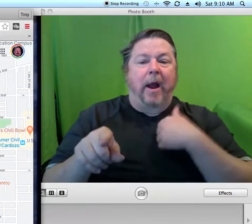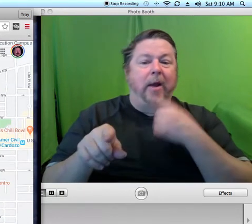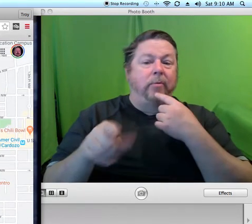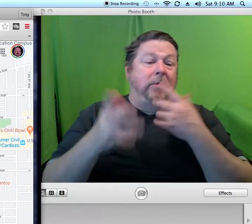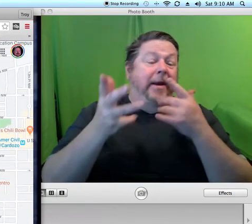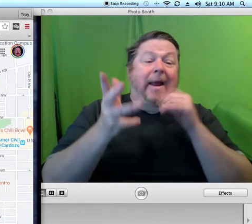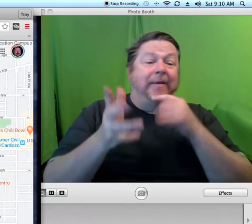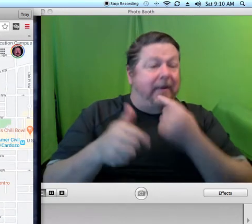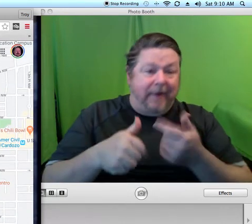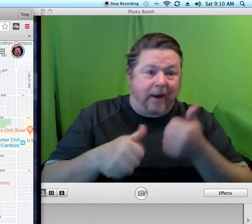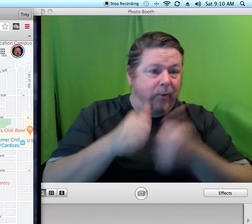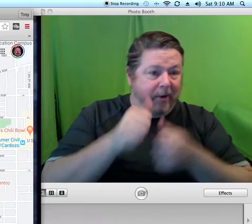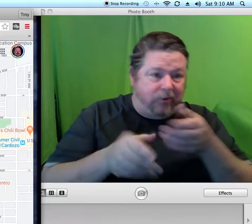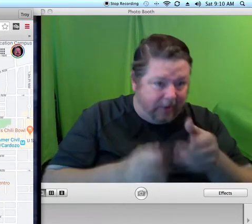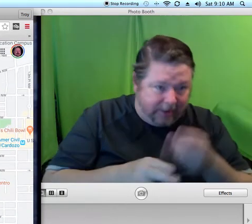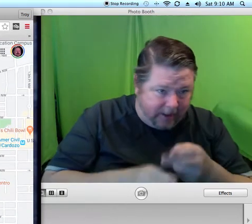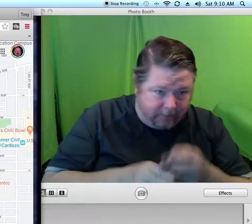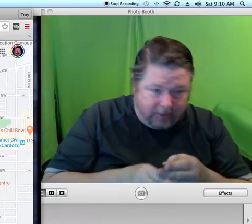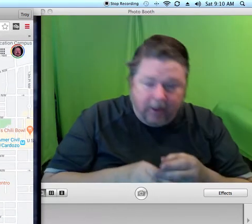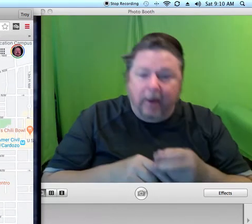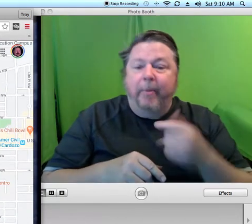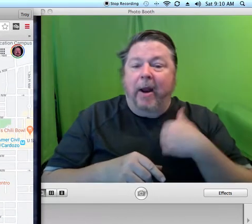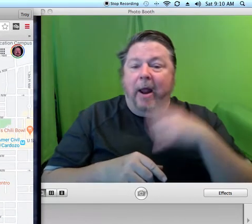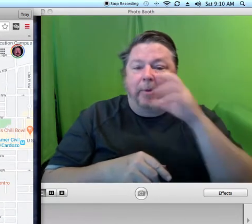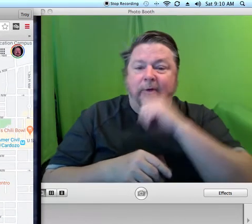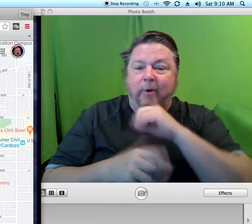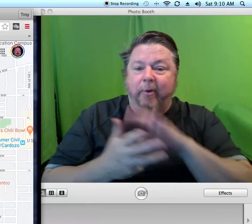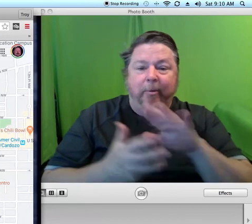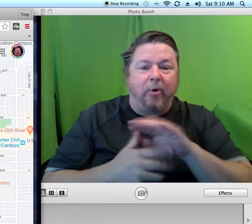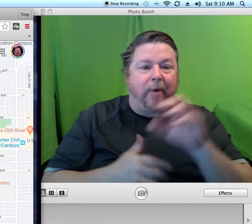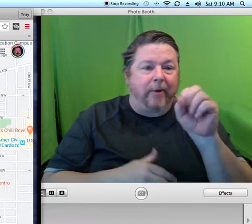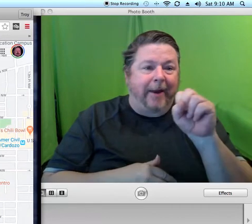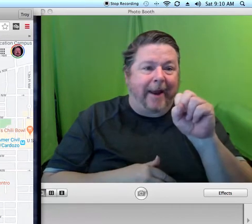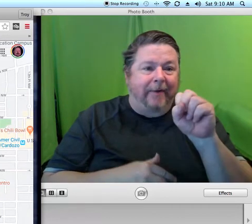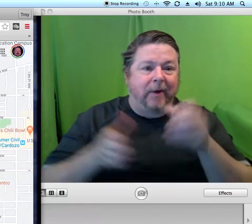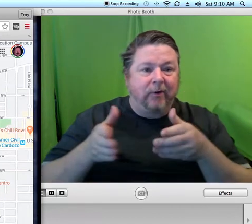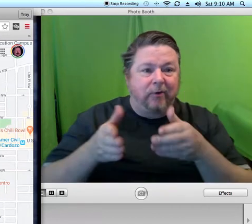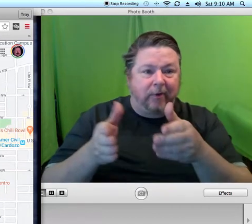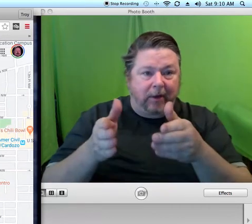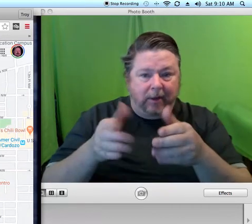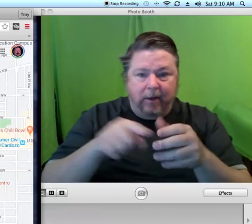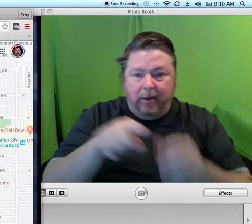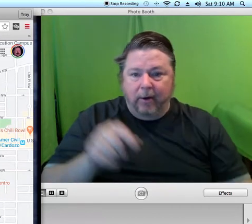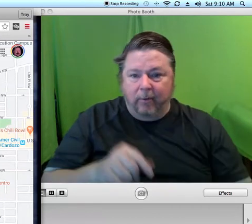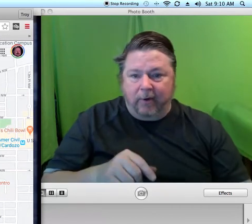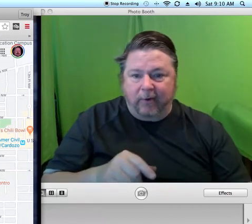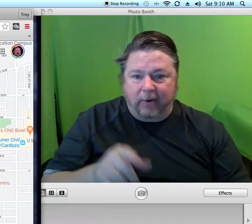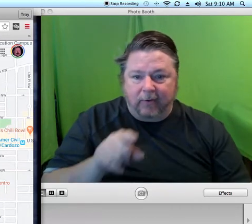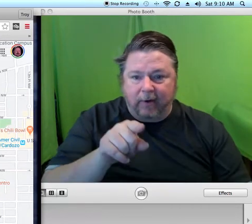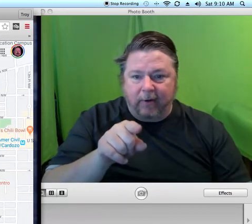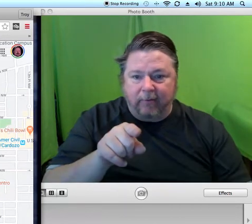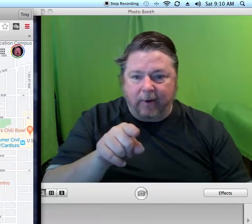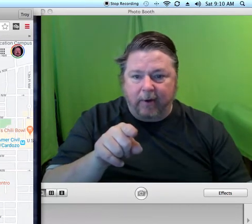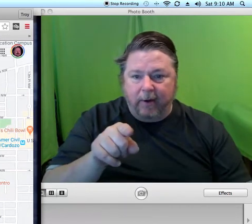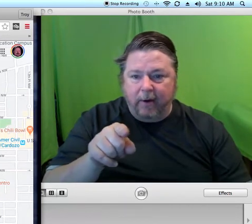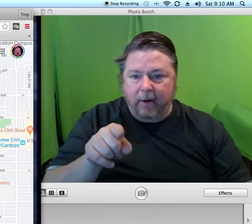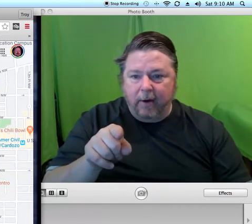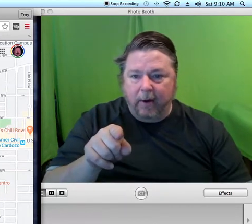So he does not say which street name, but I'm assuming somewhere around S Street, which is this